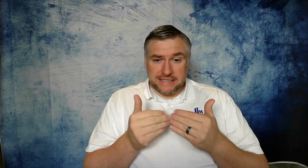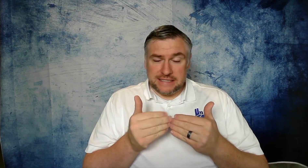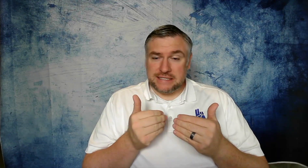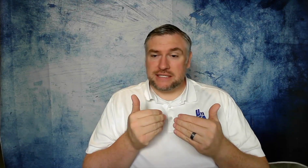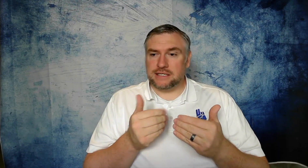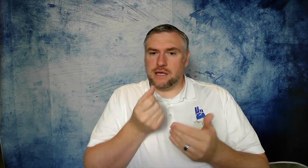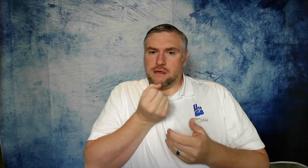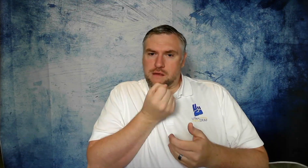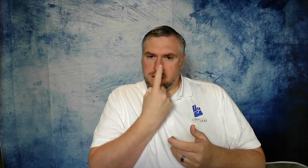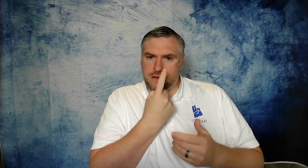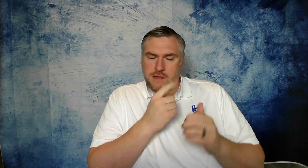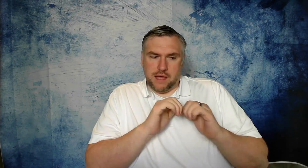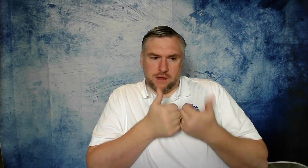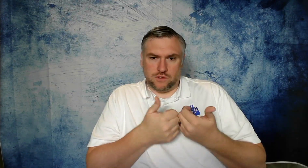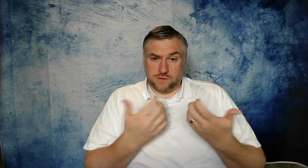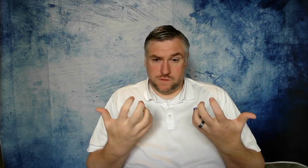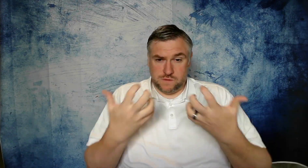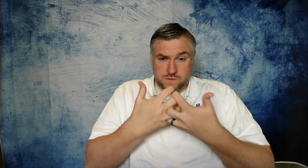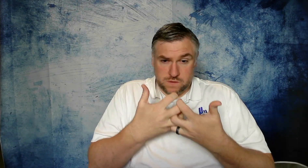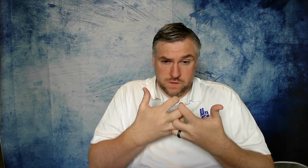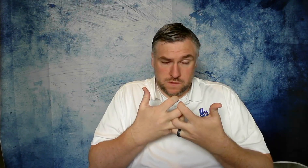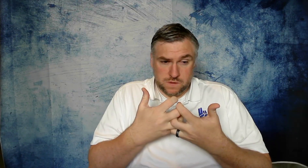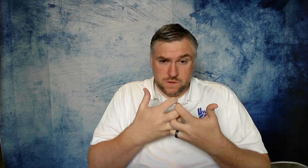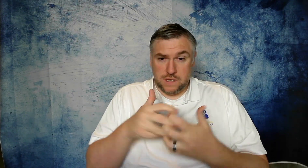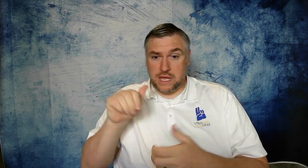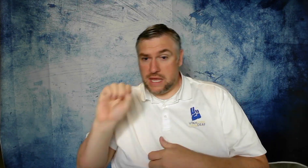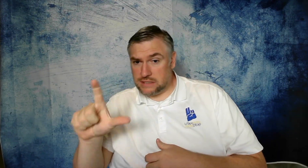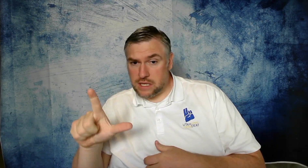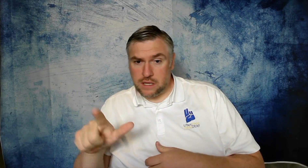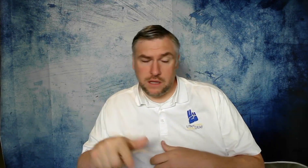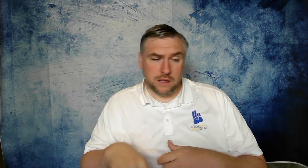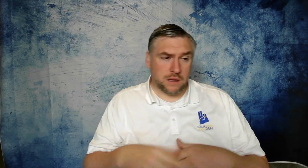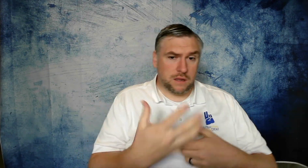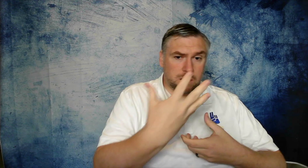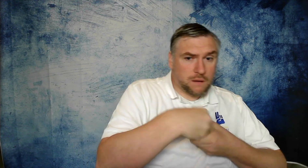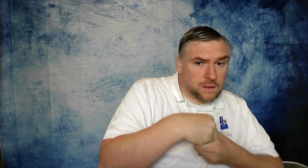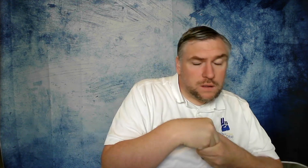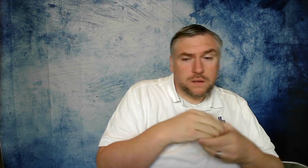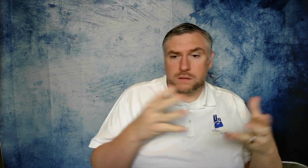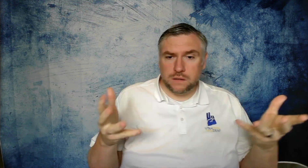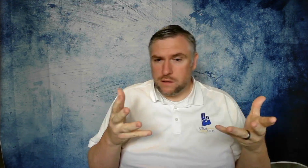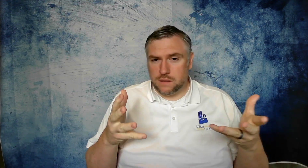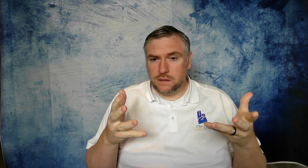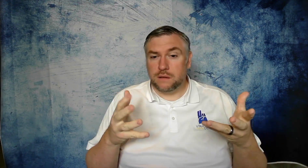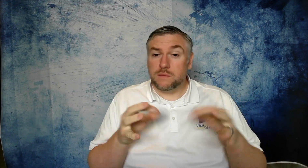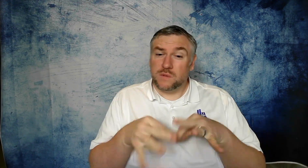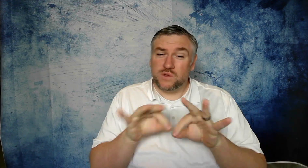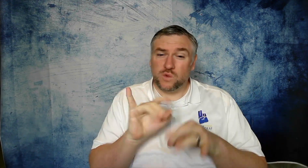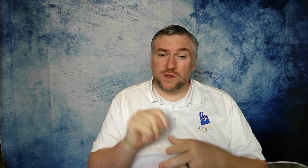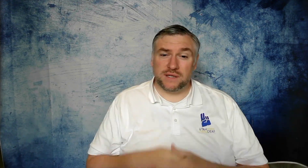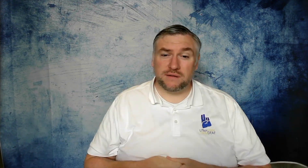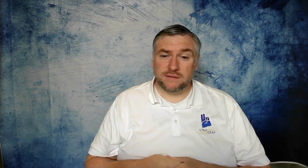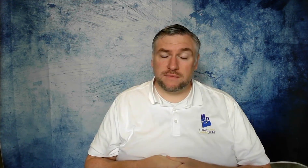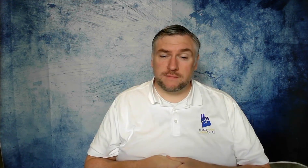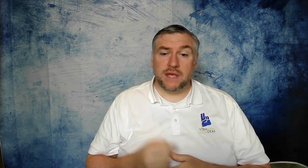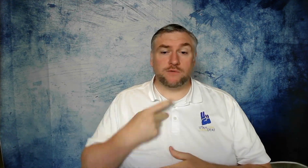So I know it's not easy to understand how to accommodate ASL and autism together, but it's worth